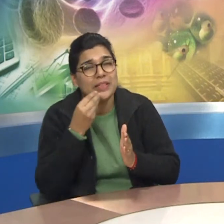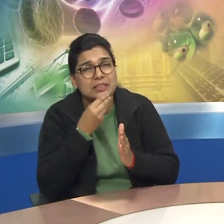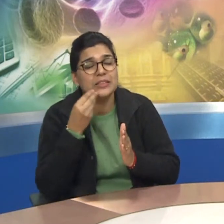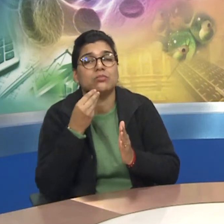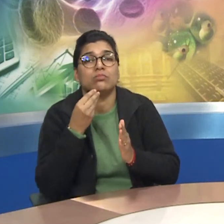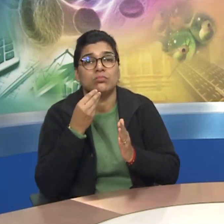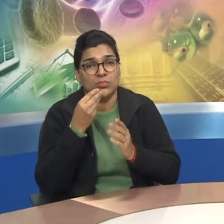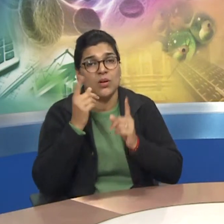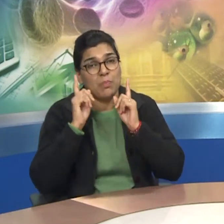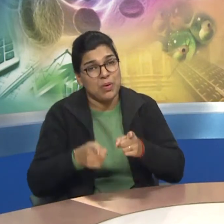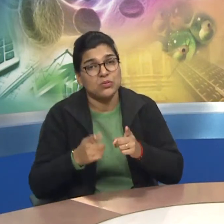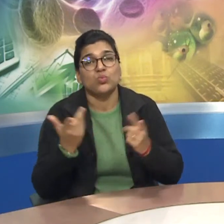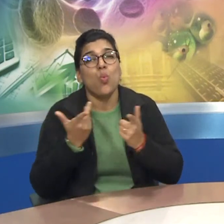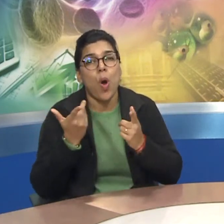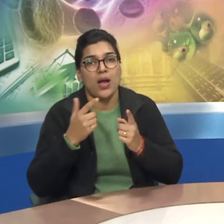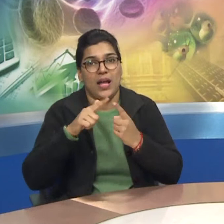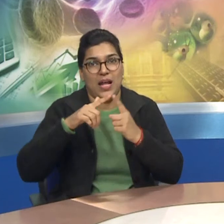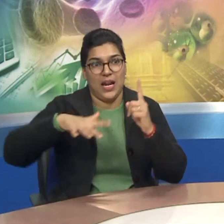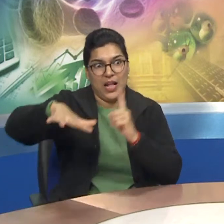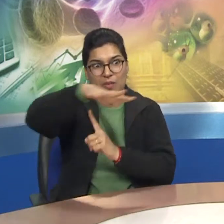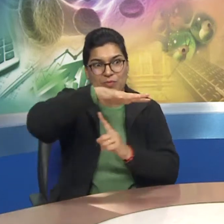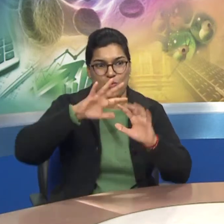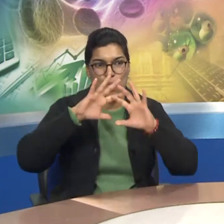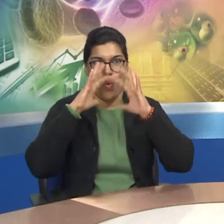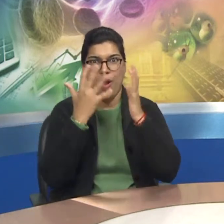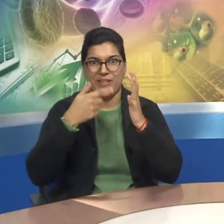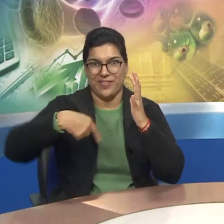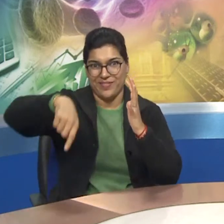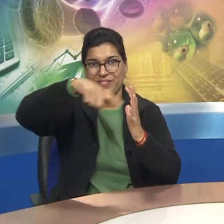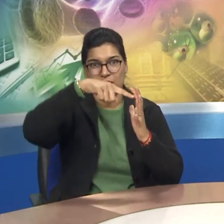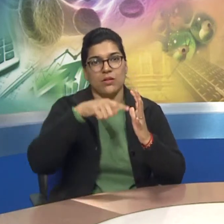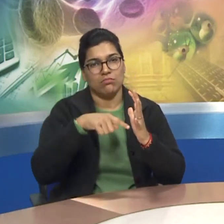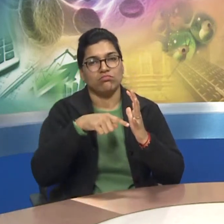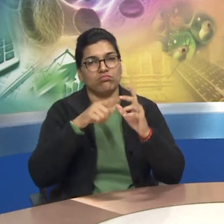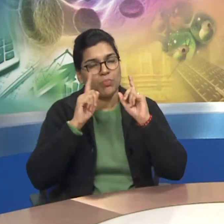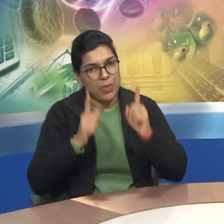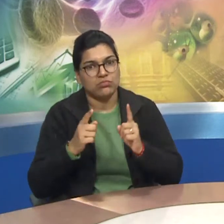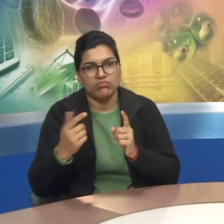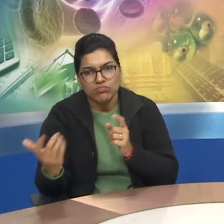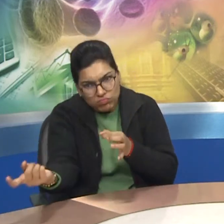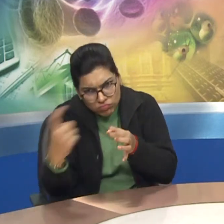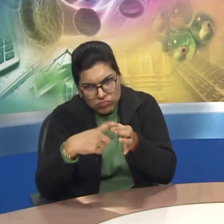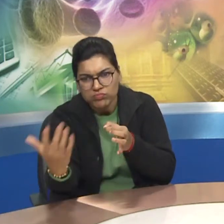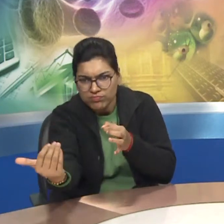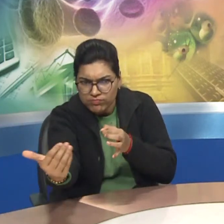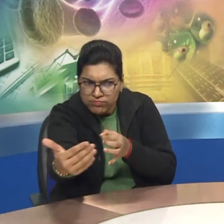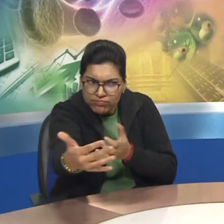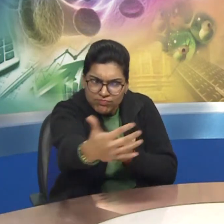to all the people around the globe to make a collective effort to heal the